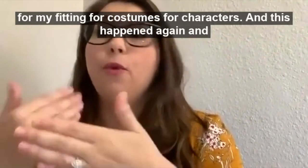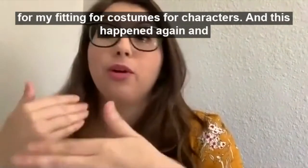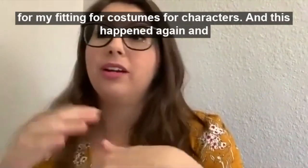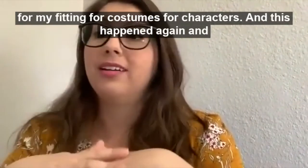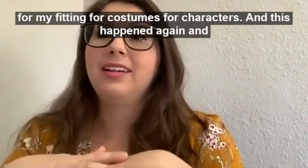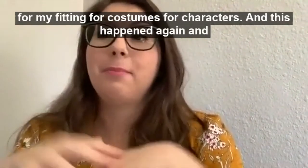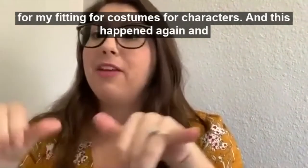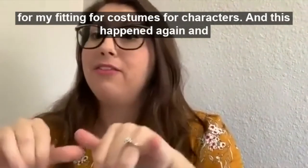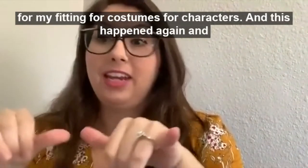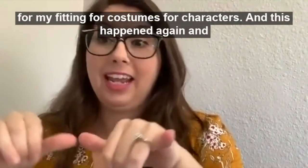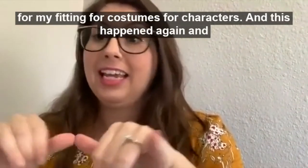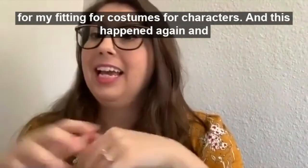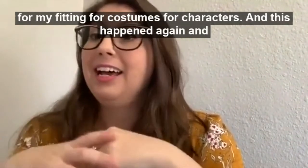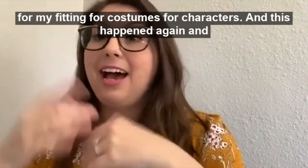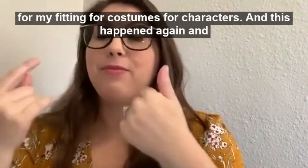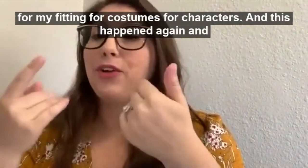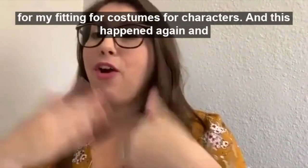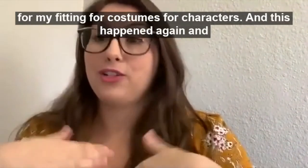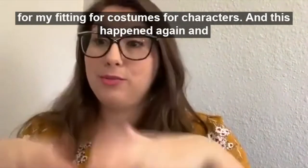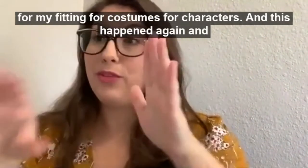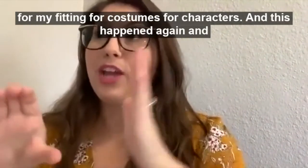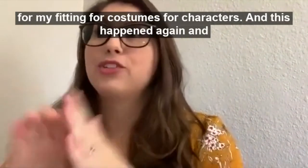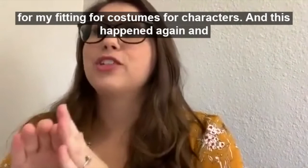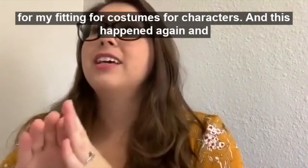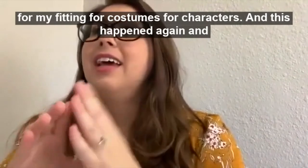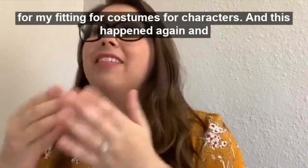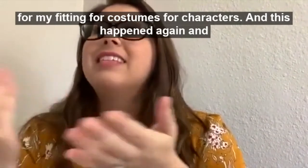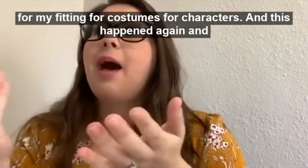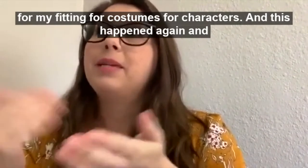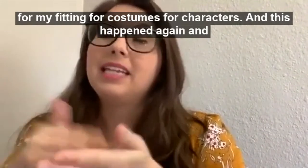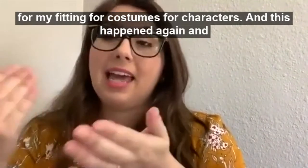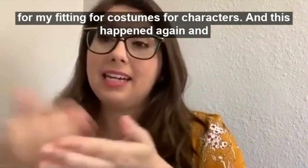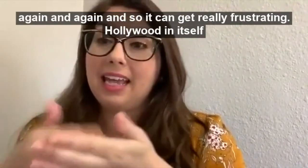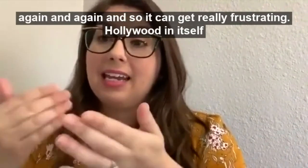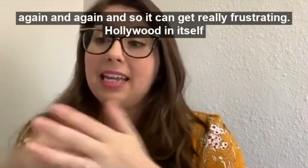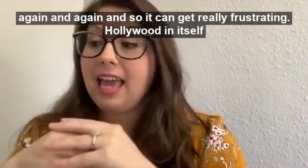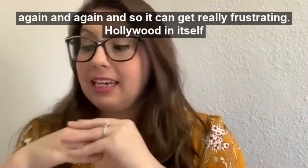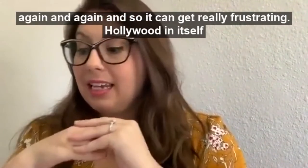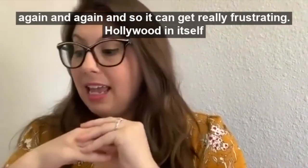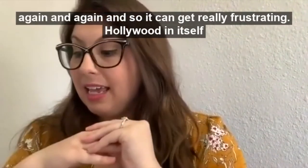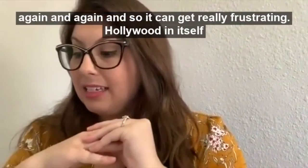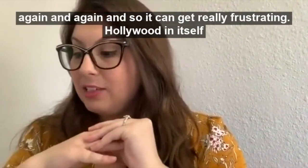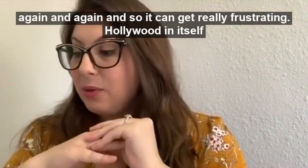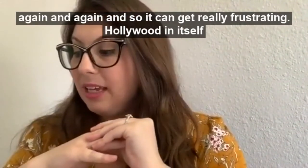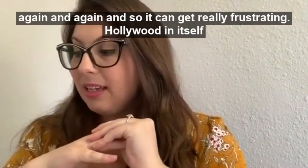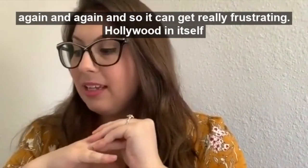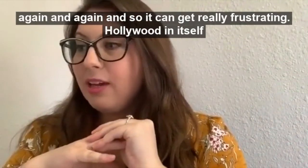before my fitting, for costumes for characters. And this has happened again and again and again. And so it can get